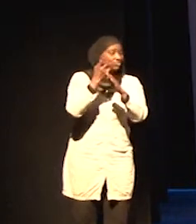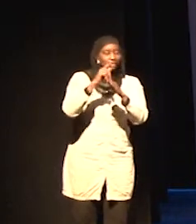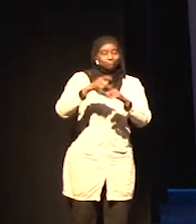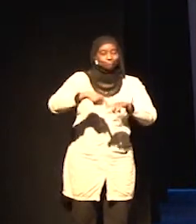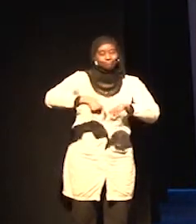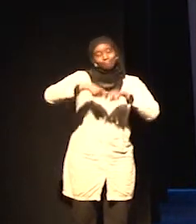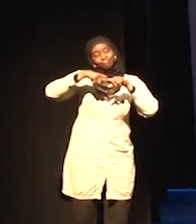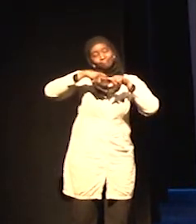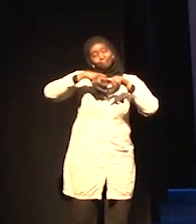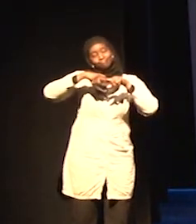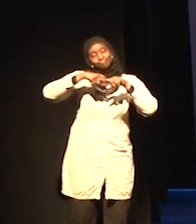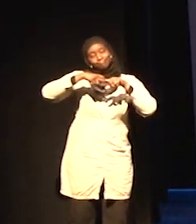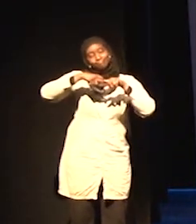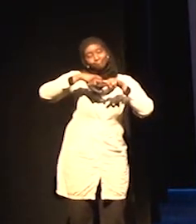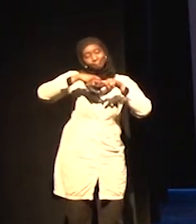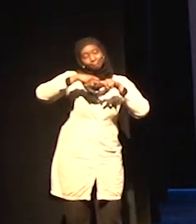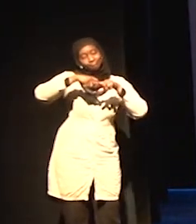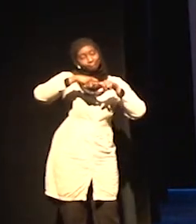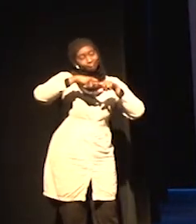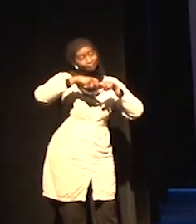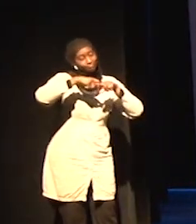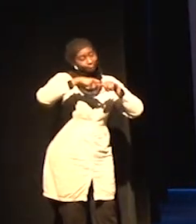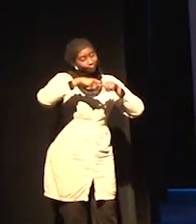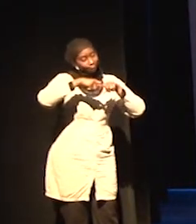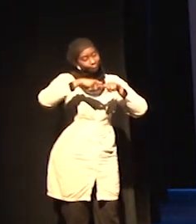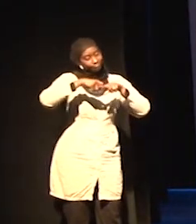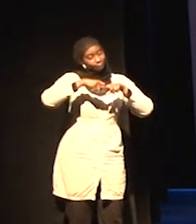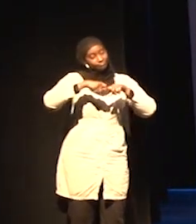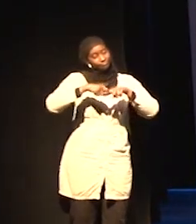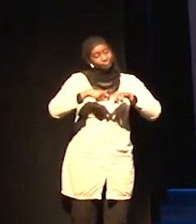halted in their footsteps.